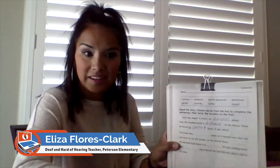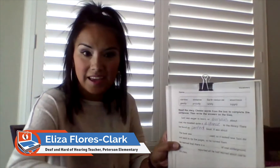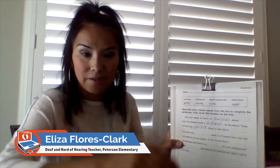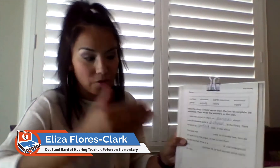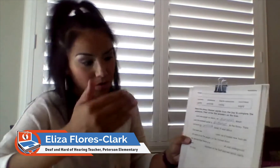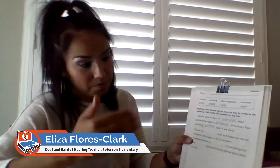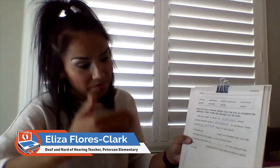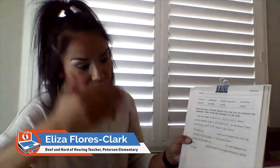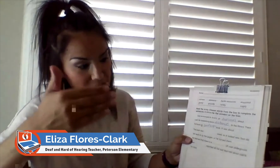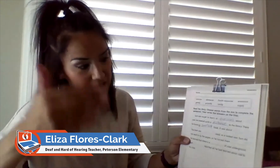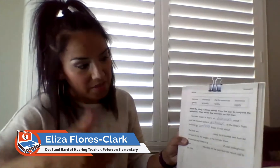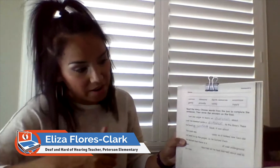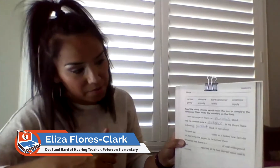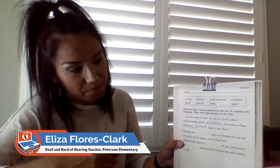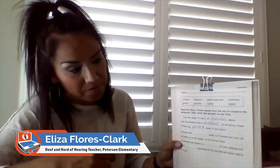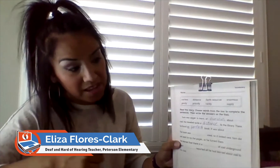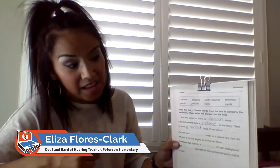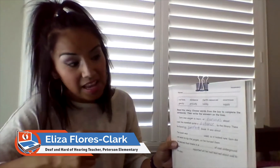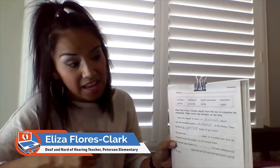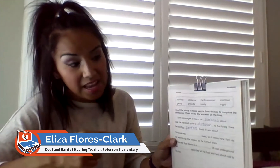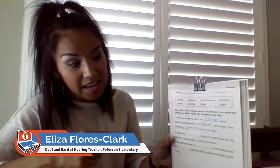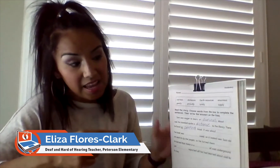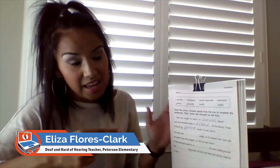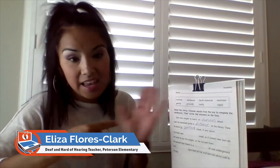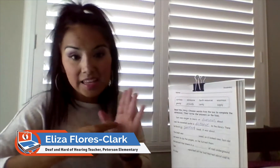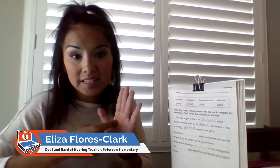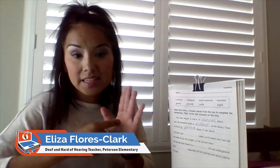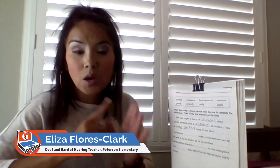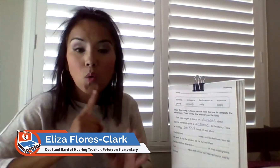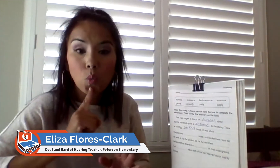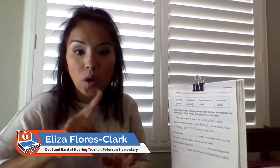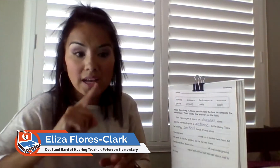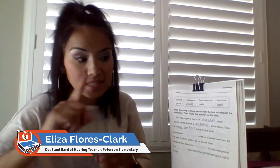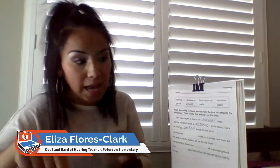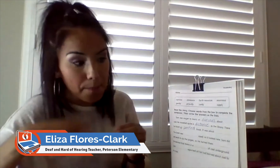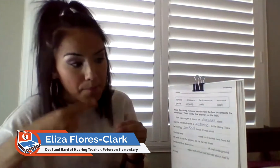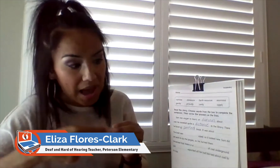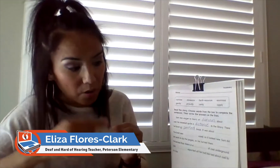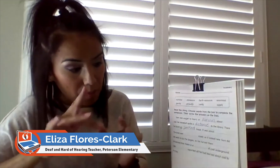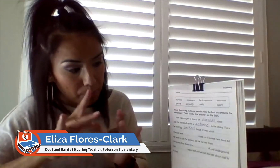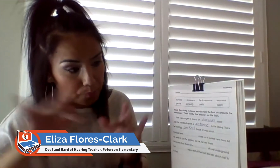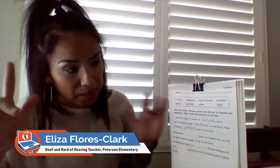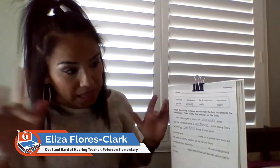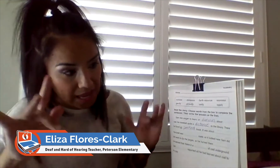Okay, we're getting there. It was about blank.